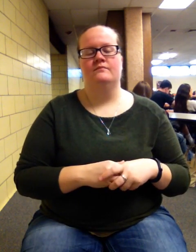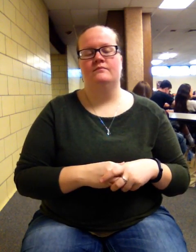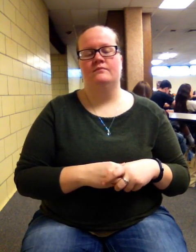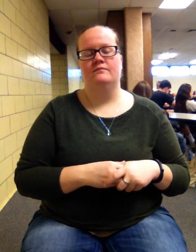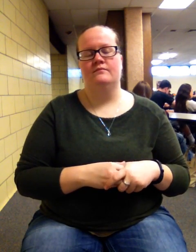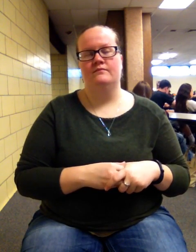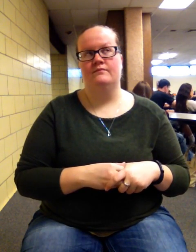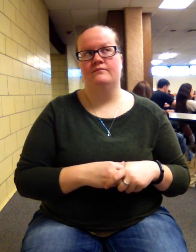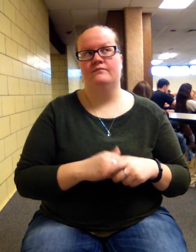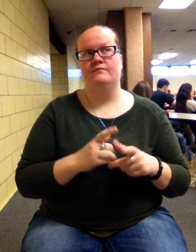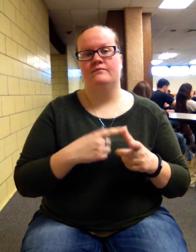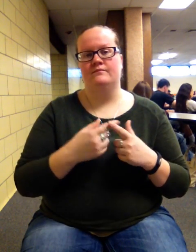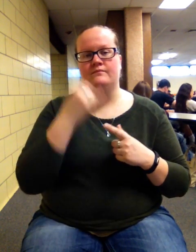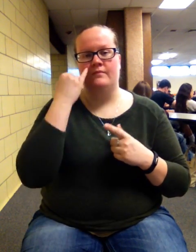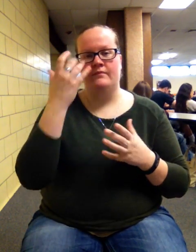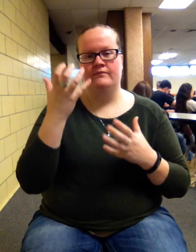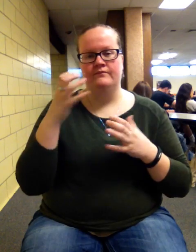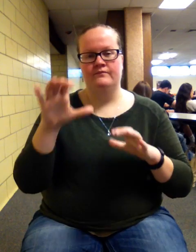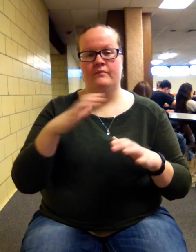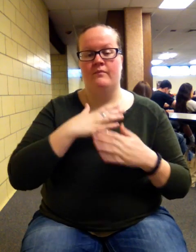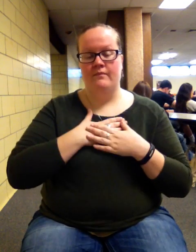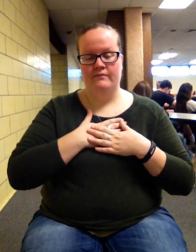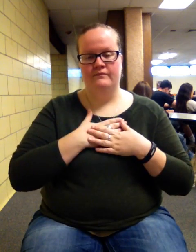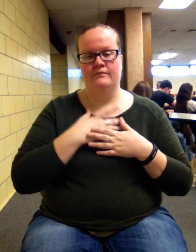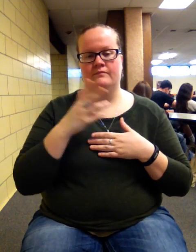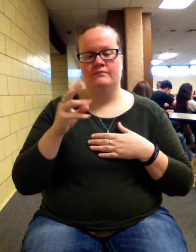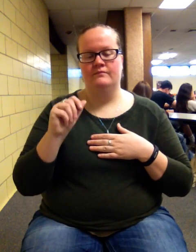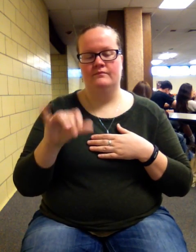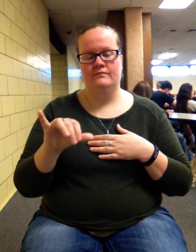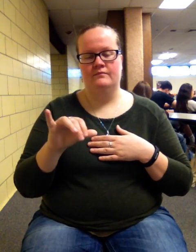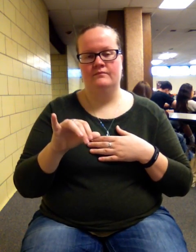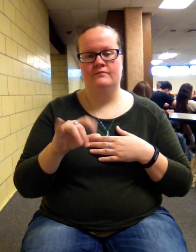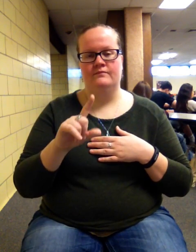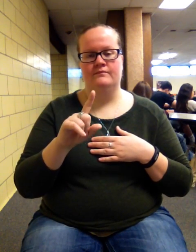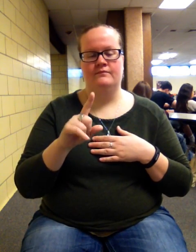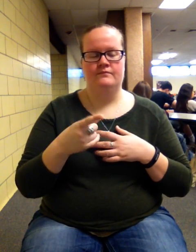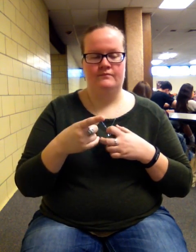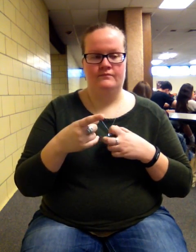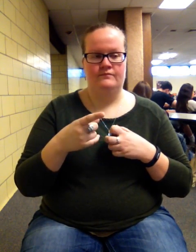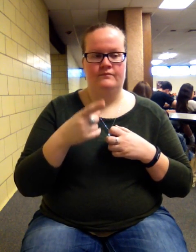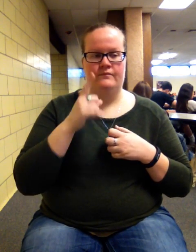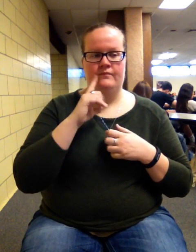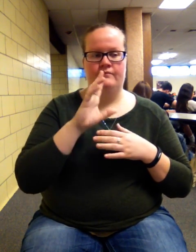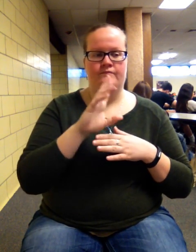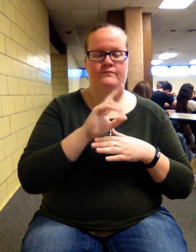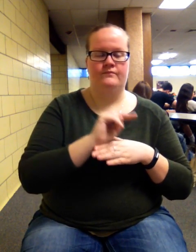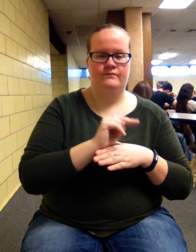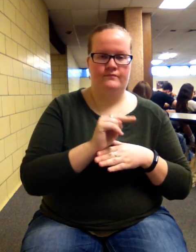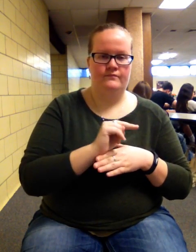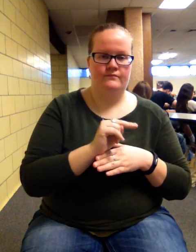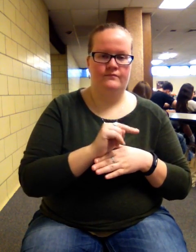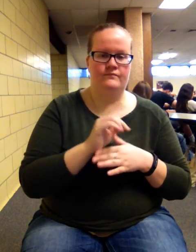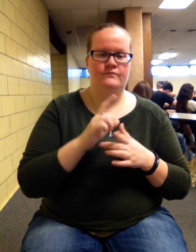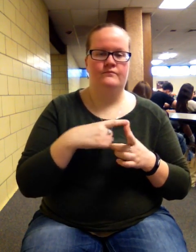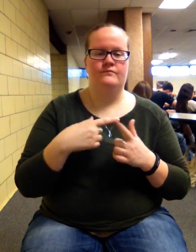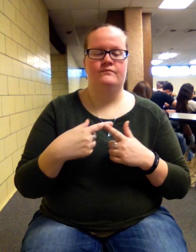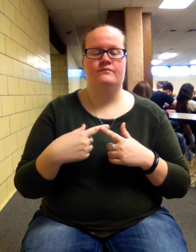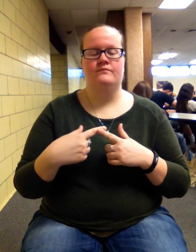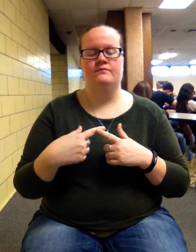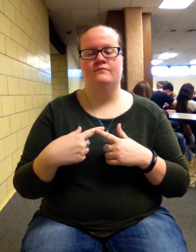Then if you wanted to do the way I do it, $1 for your numerator, and then your price,